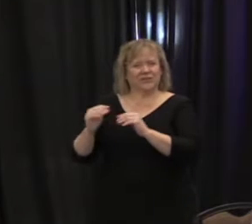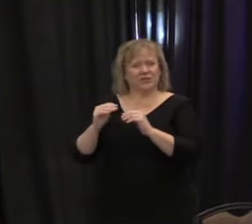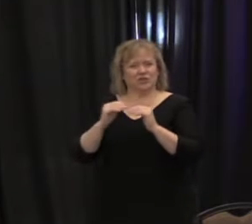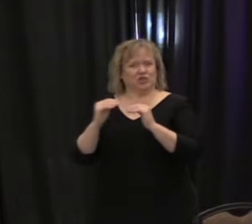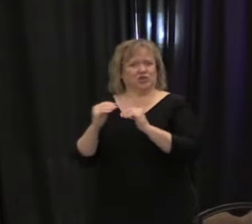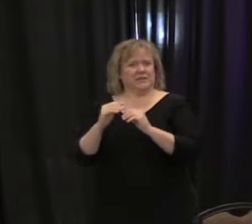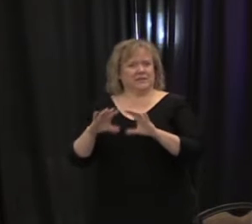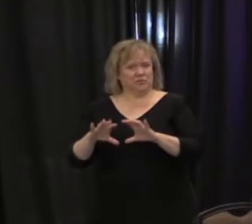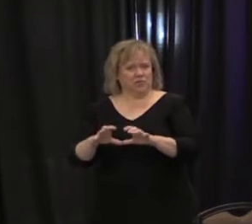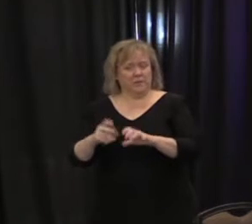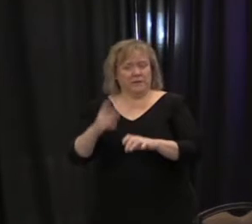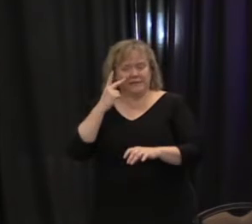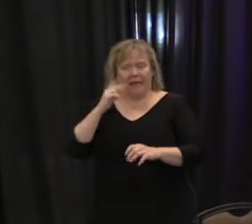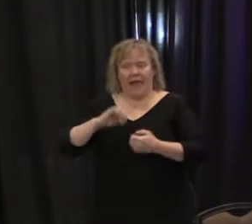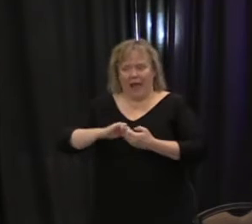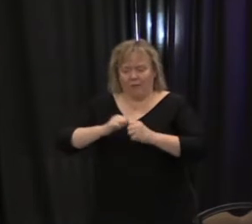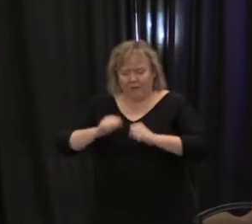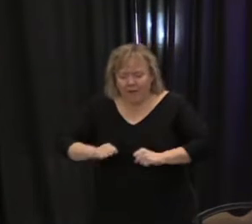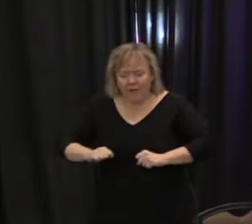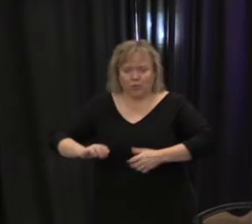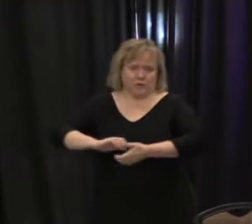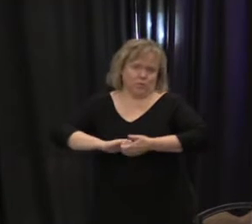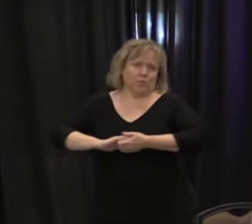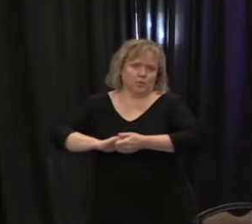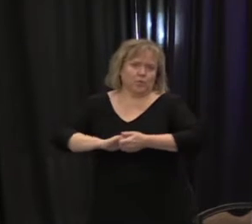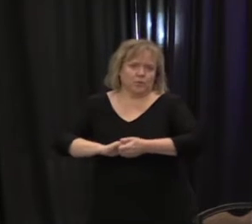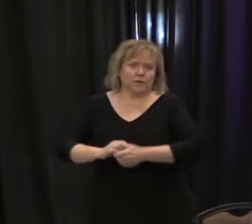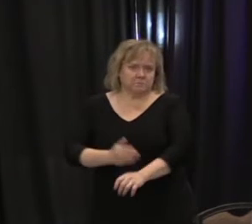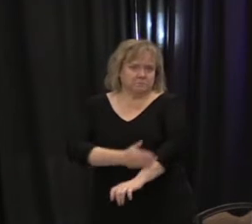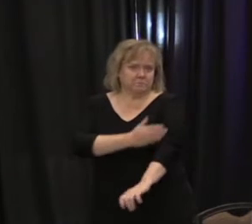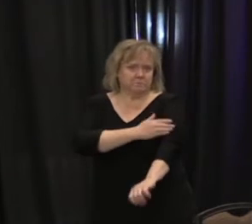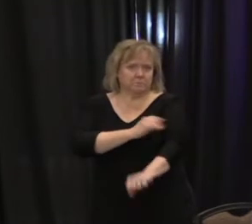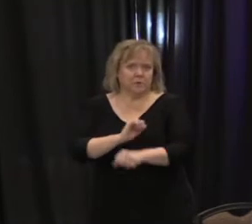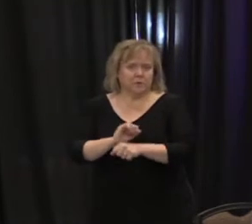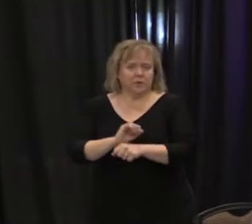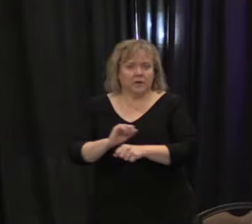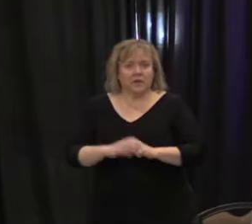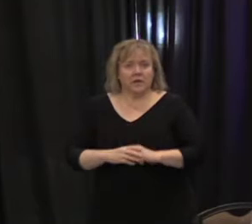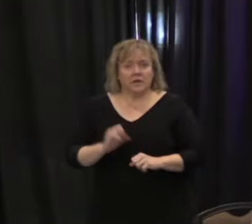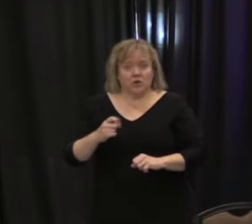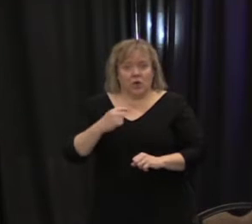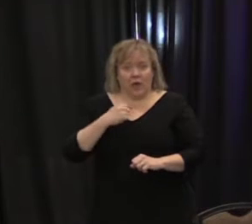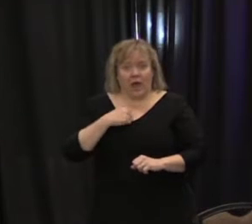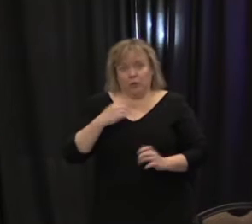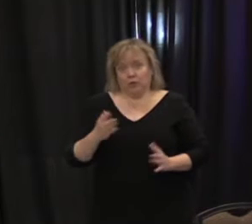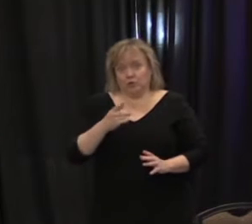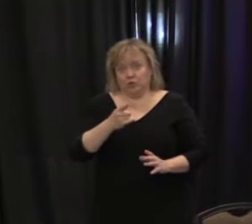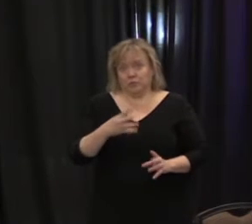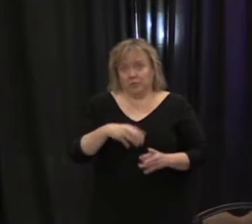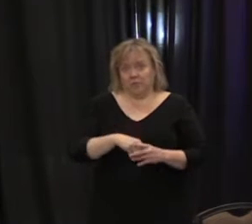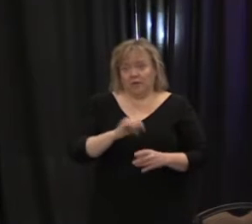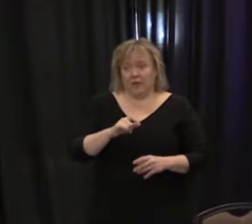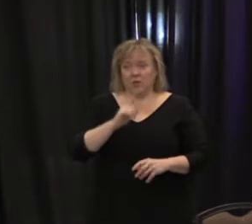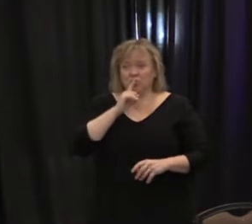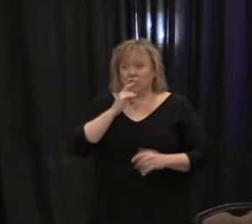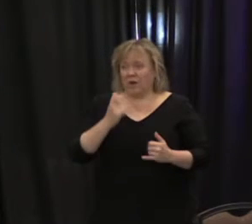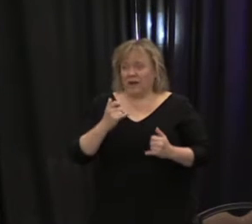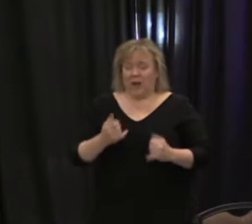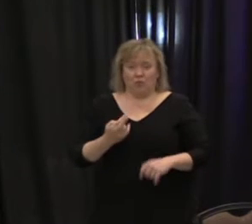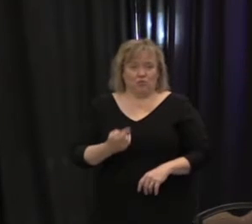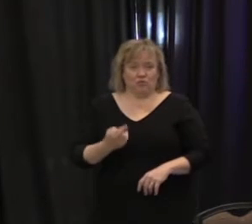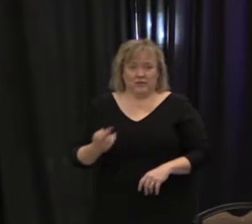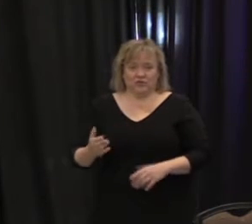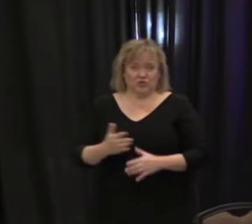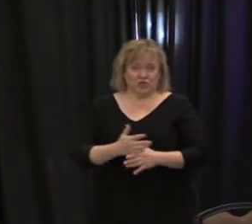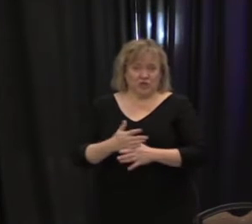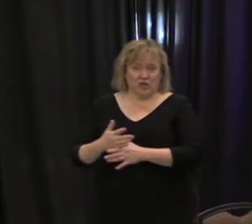and really discuss how we can work better together. And so Advocates for Youth has been a part of that conversation. So right now it's just mostly been resource sharing.